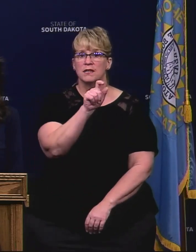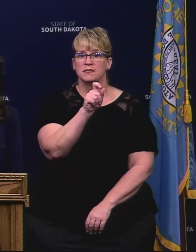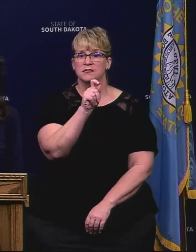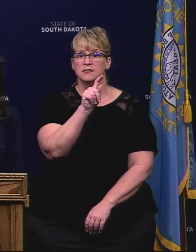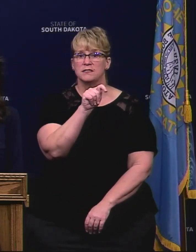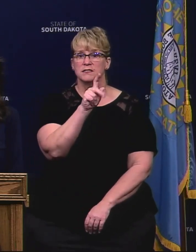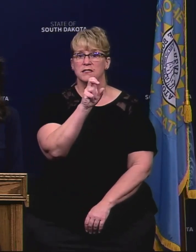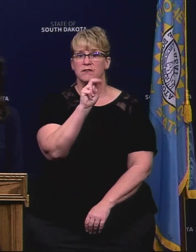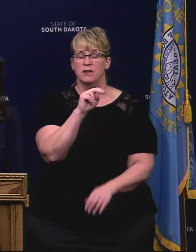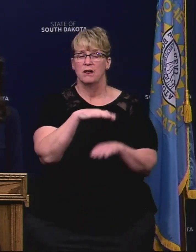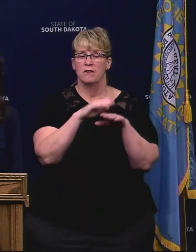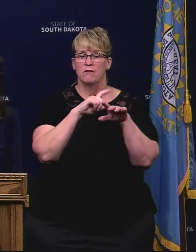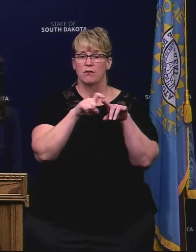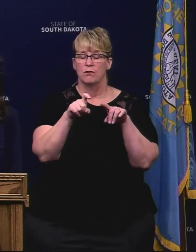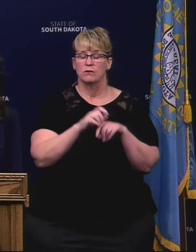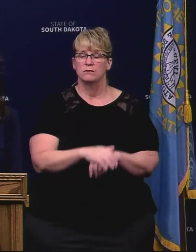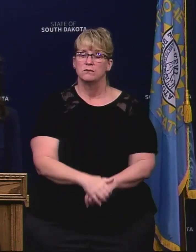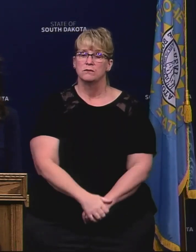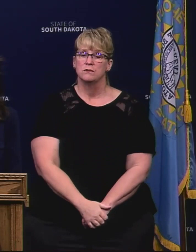Stephen.